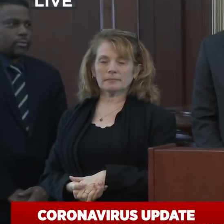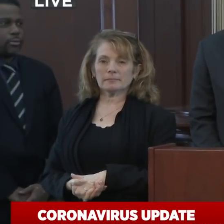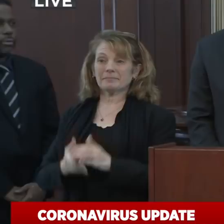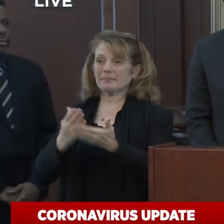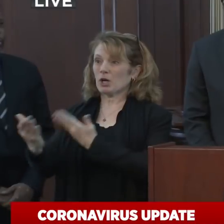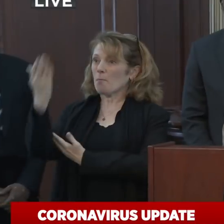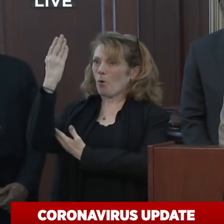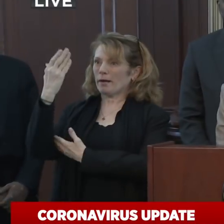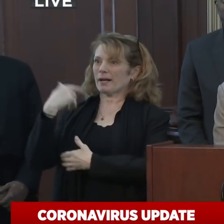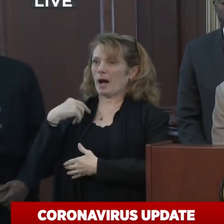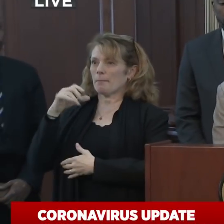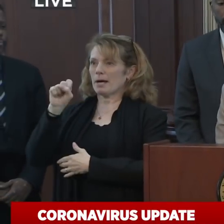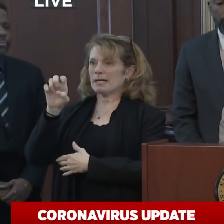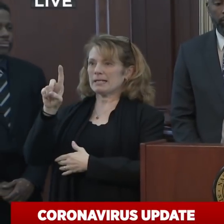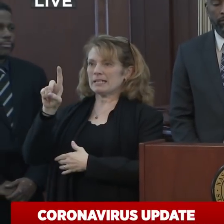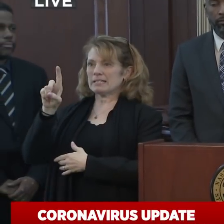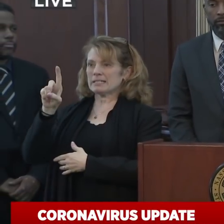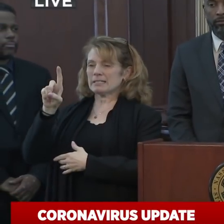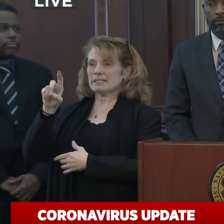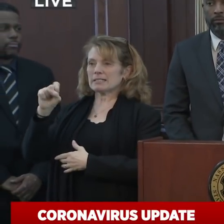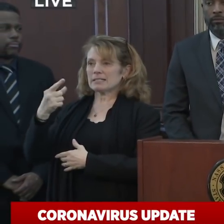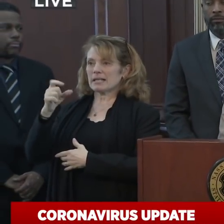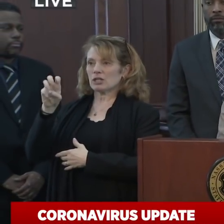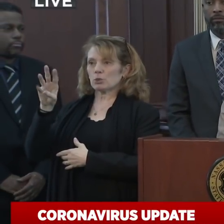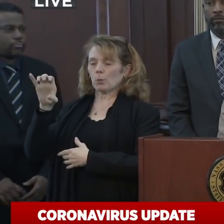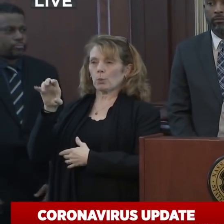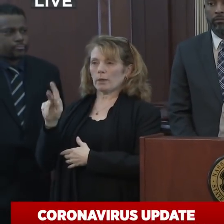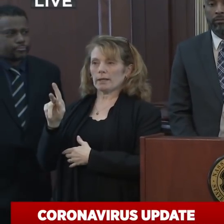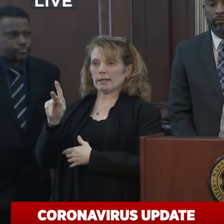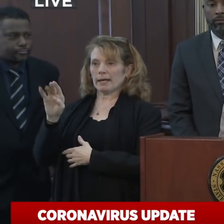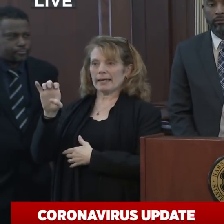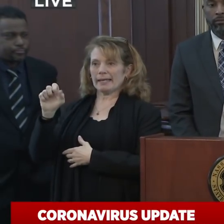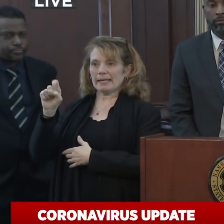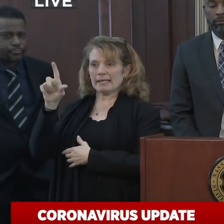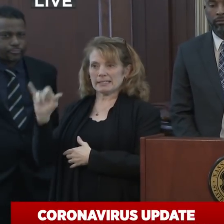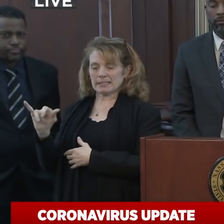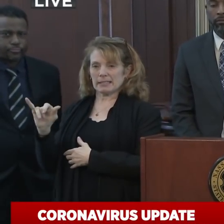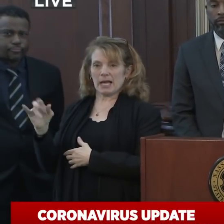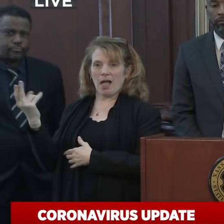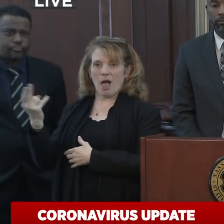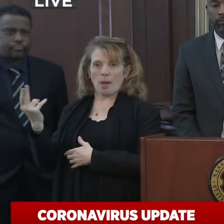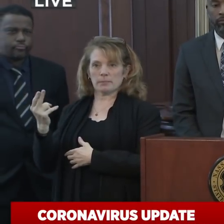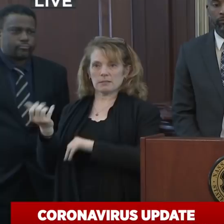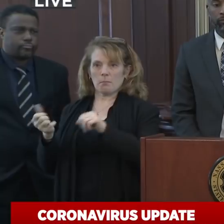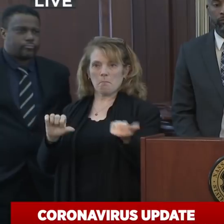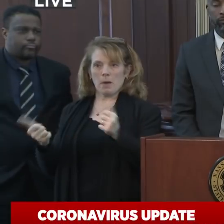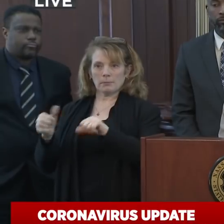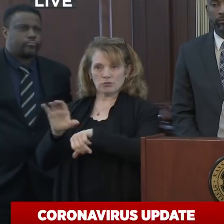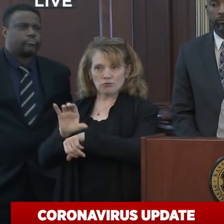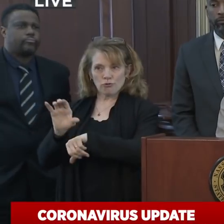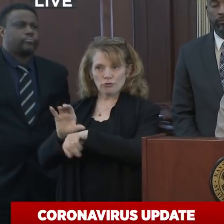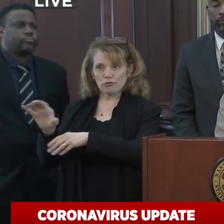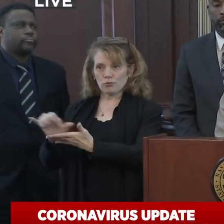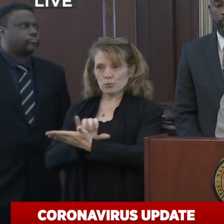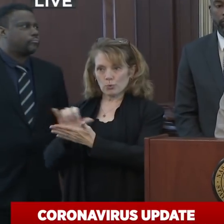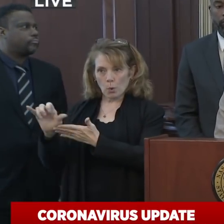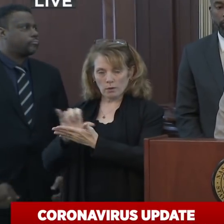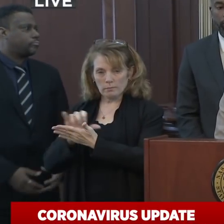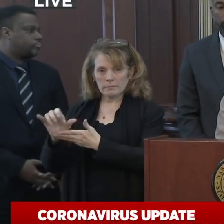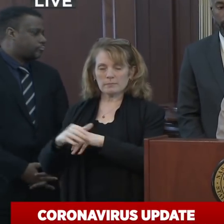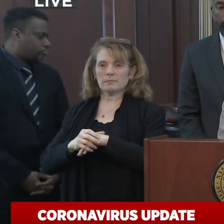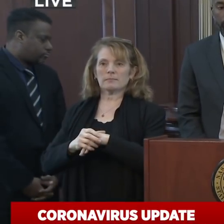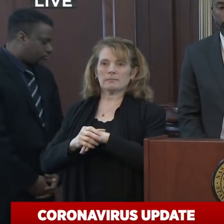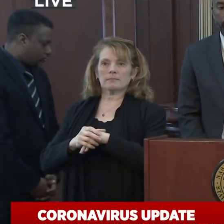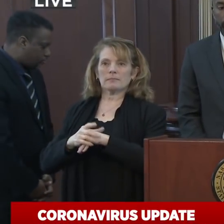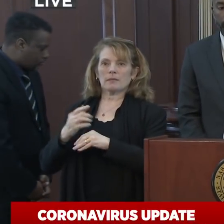Good morning. I'm Cedric Easley, pastor of the Union Baptist Church in Hempstead, New York, and I